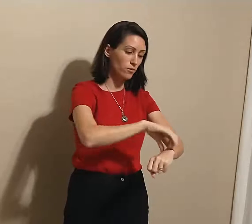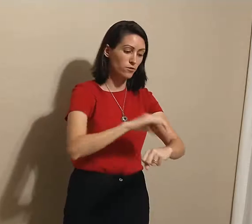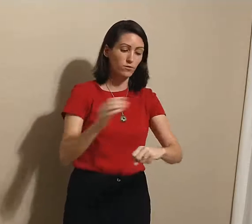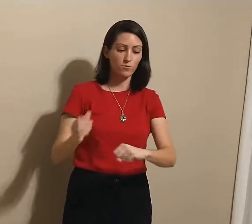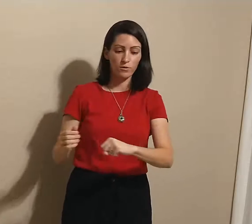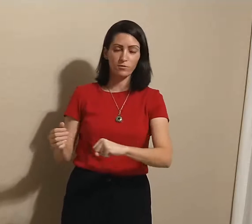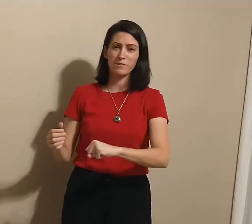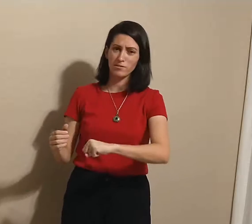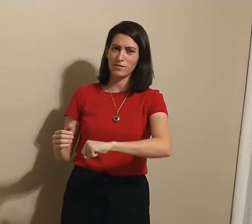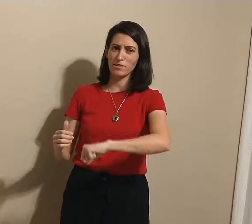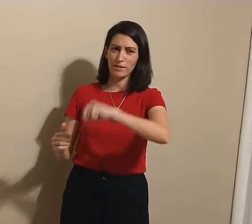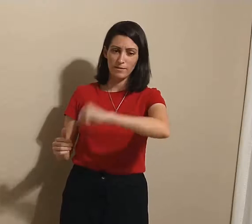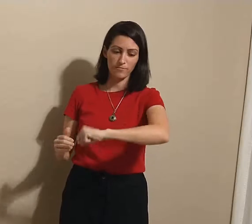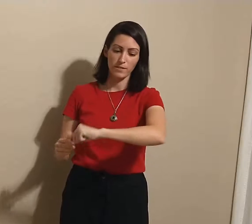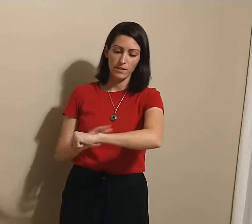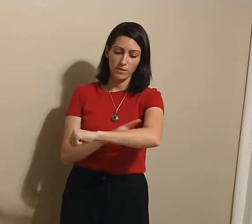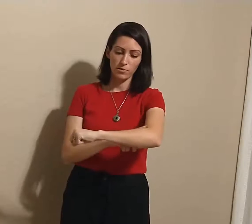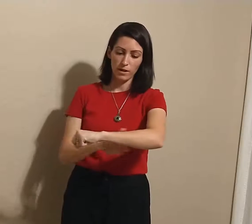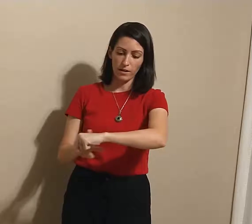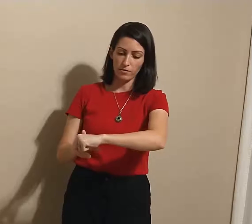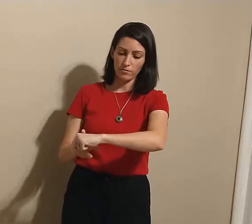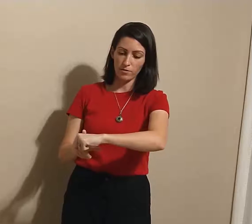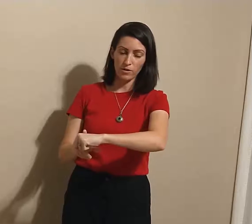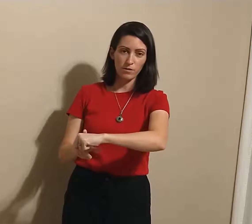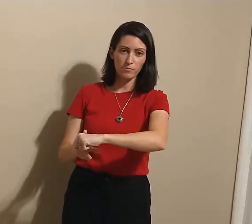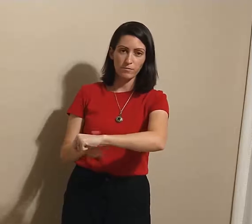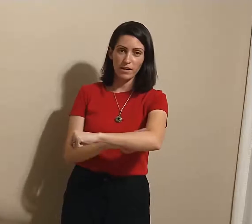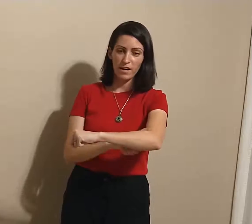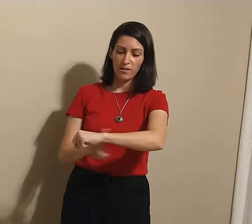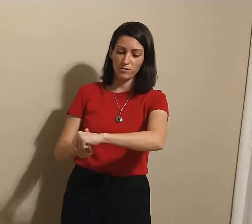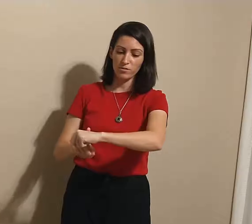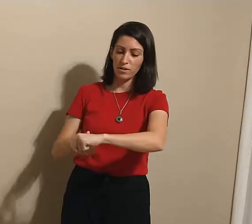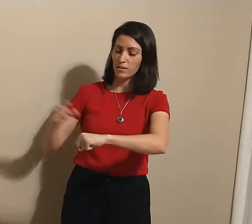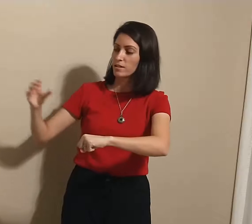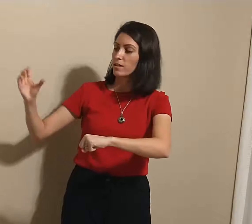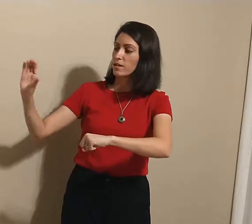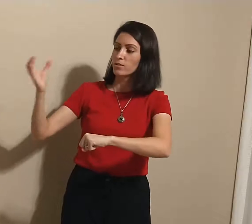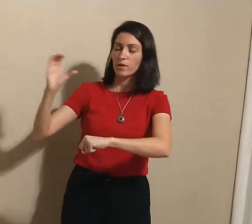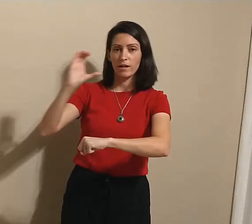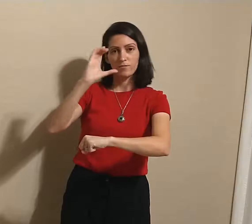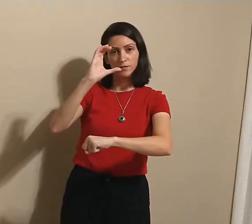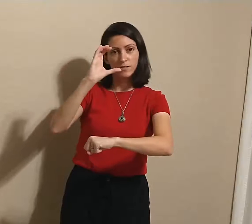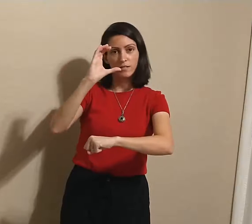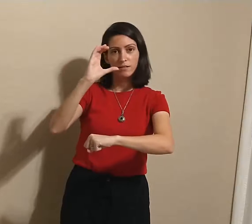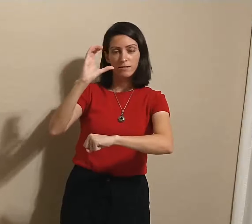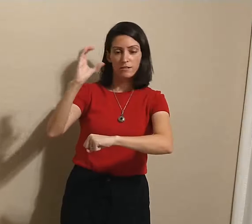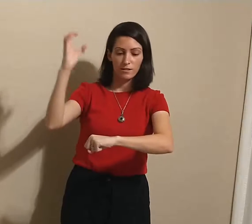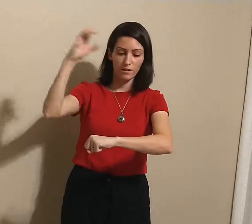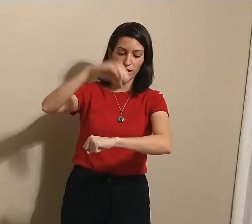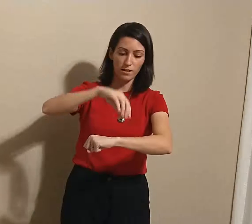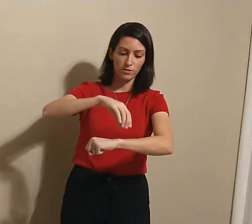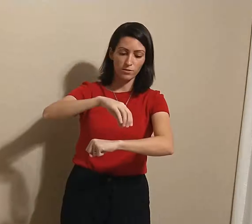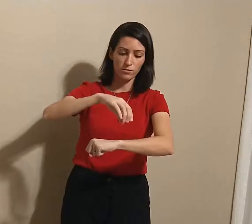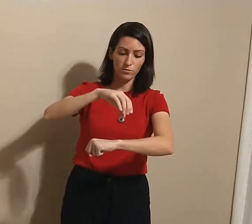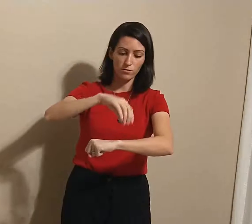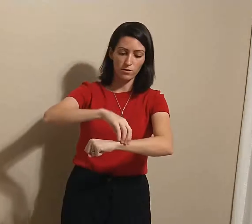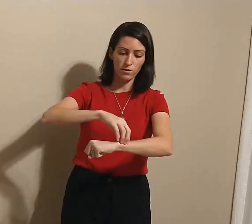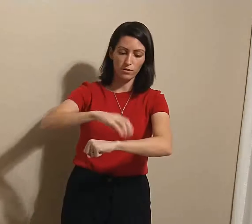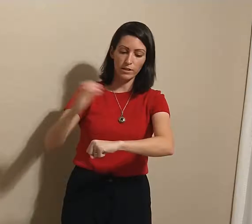earth or world. We use this a lot. You have your arm out straight, you have your C, and you are like